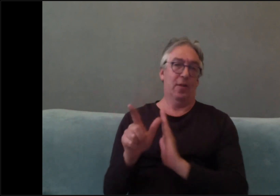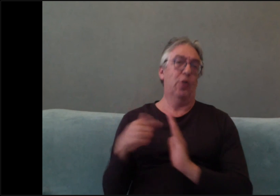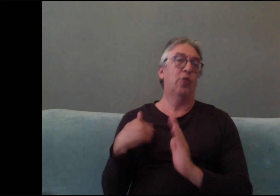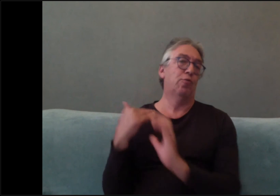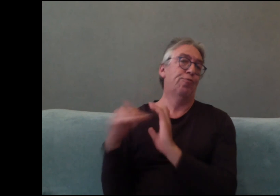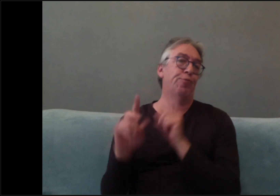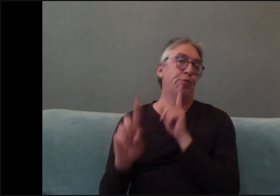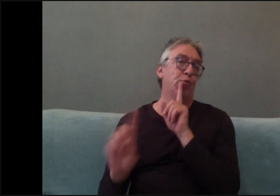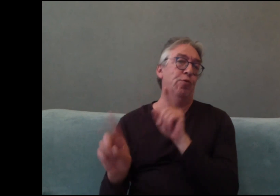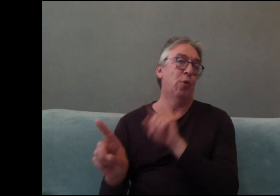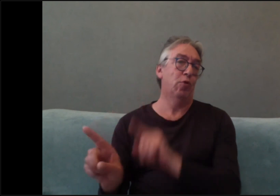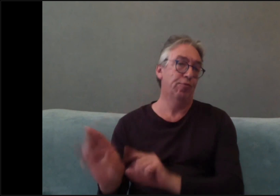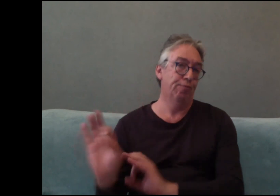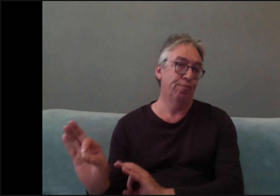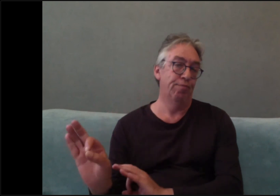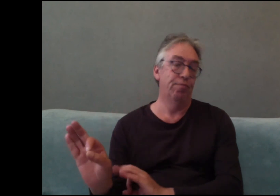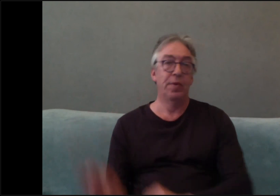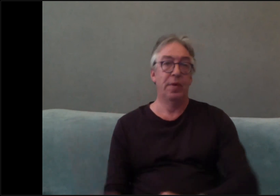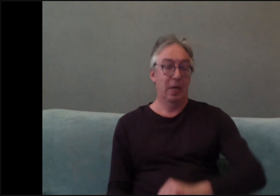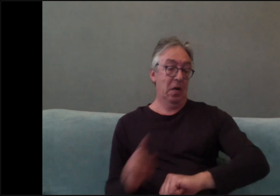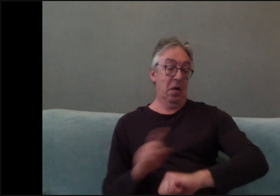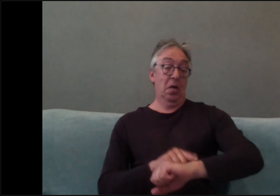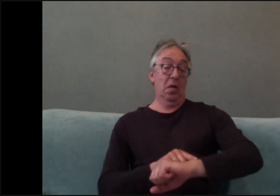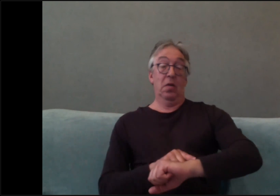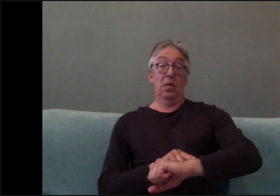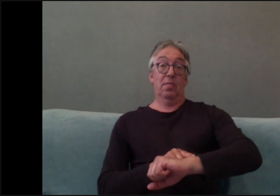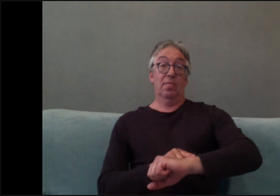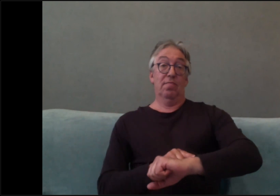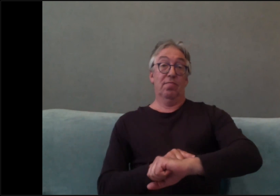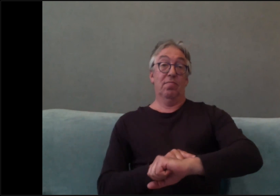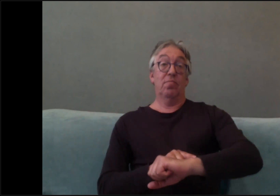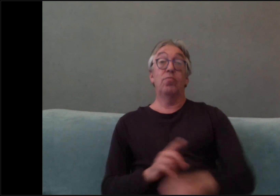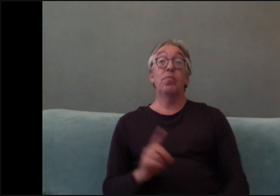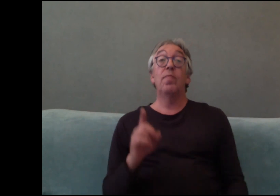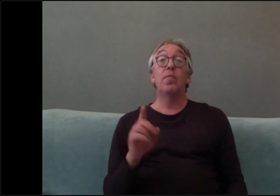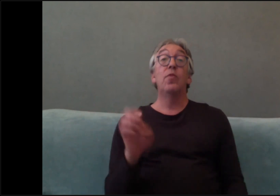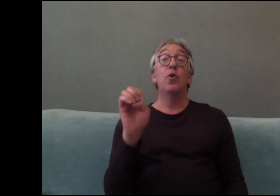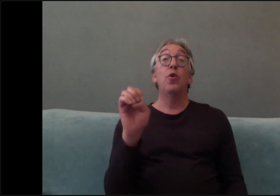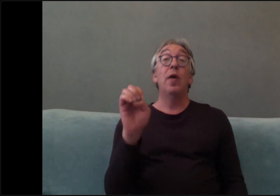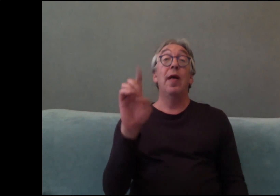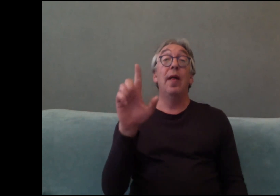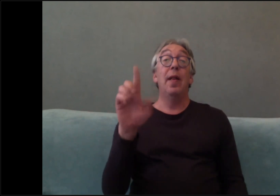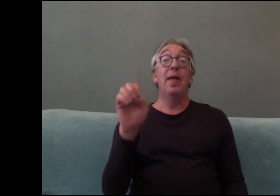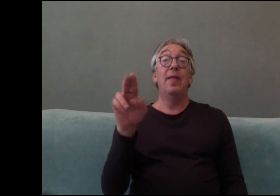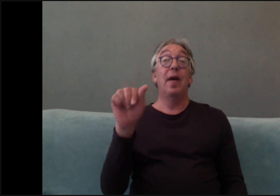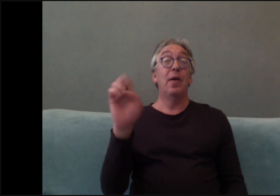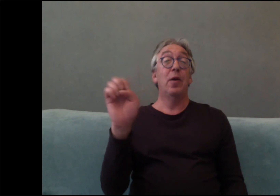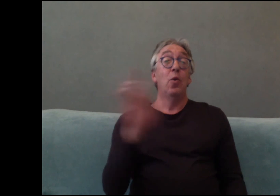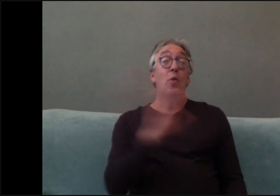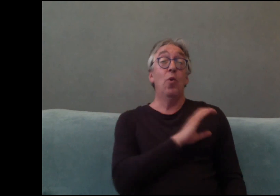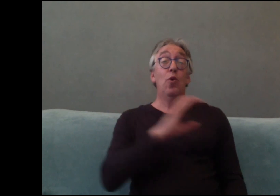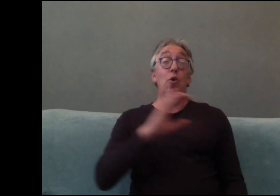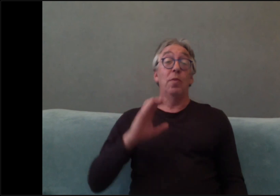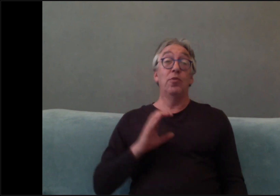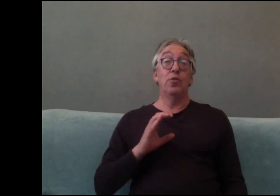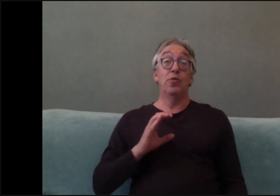still have our guests with us, there's a question for Elena Schubert. Elena, are you still there? I know you had some problems